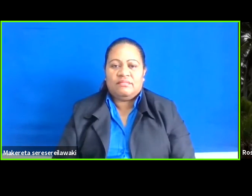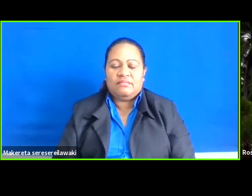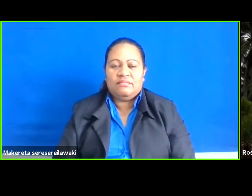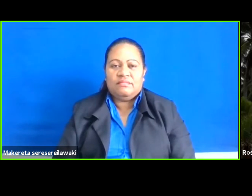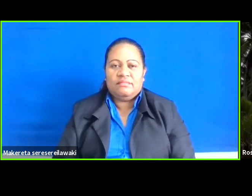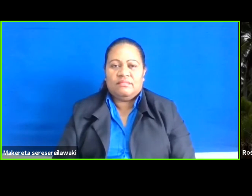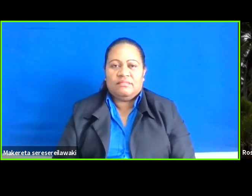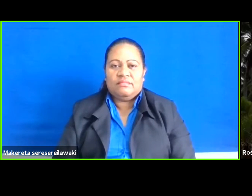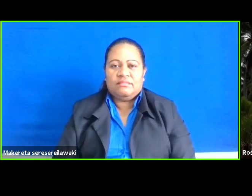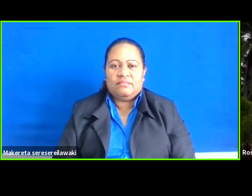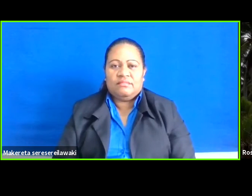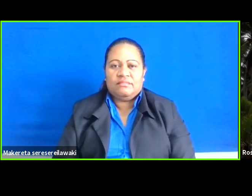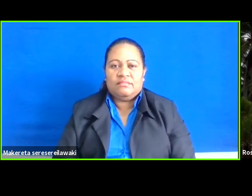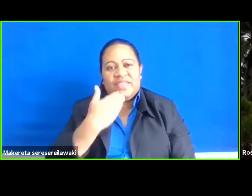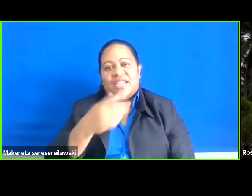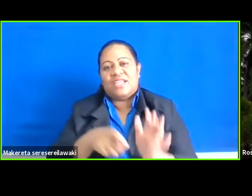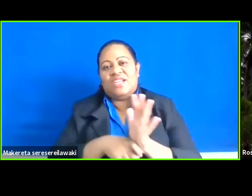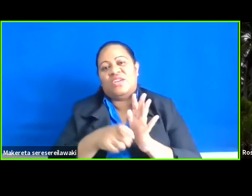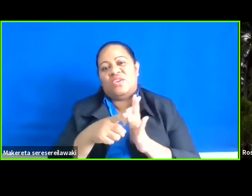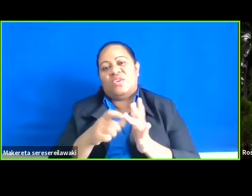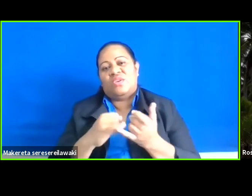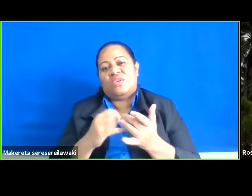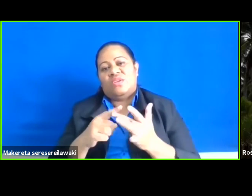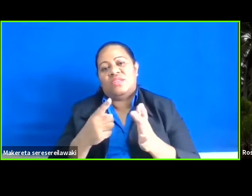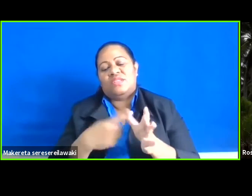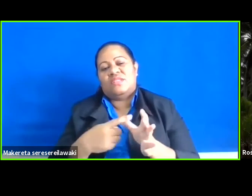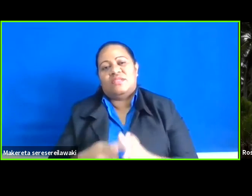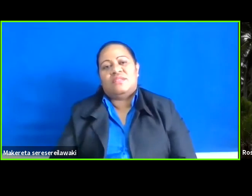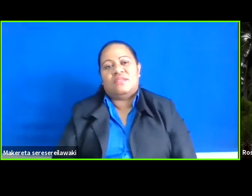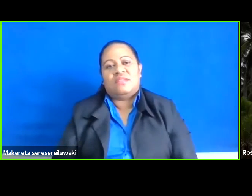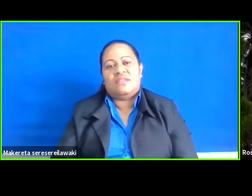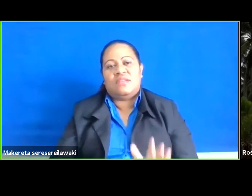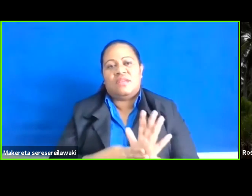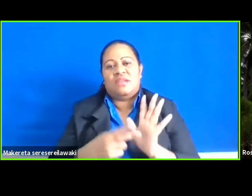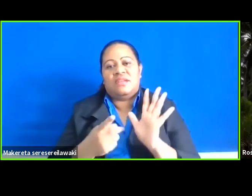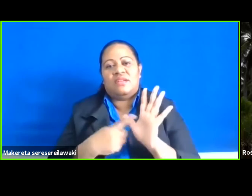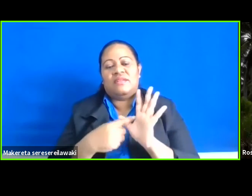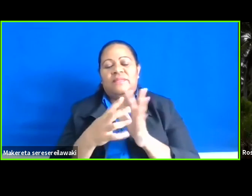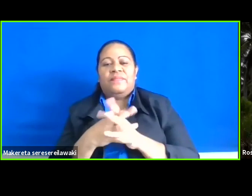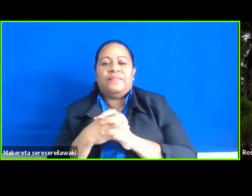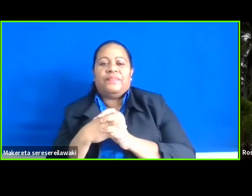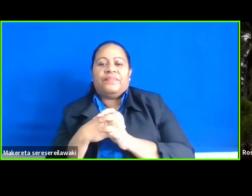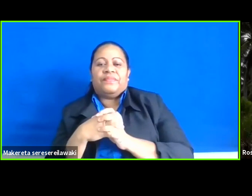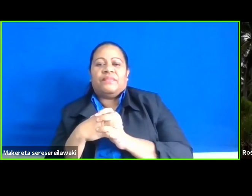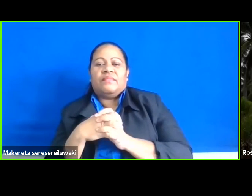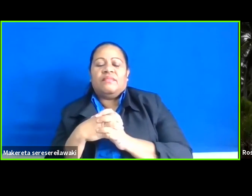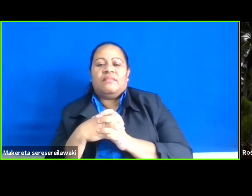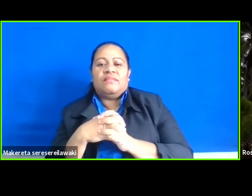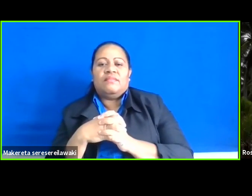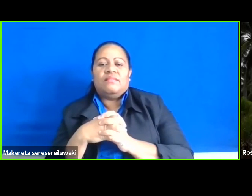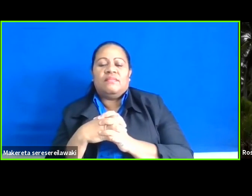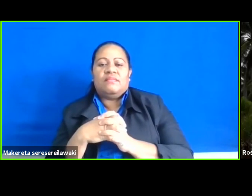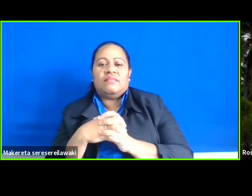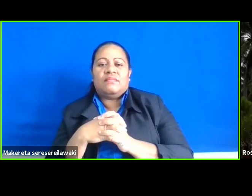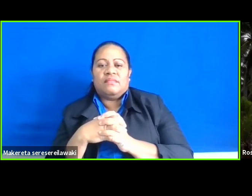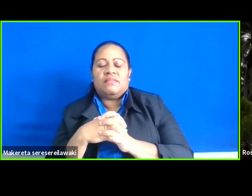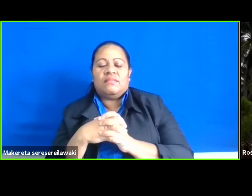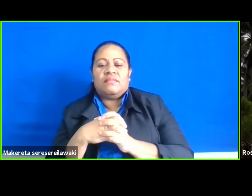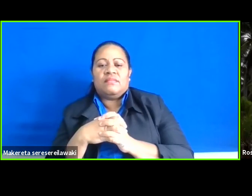we have a few other questions for you but i think for now uh i believe tawake